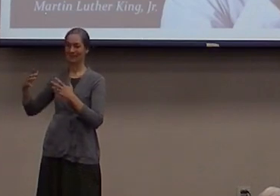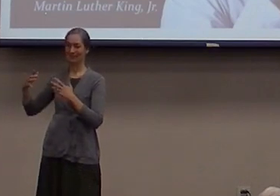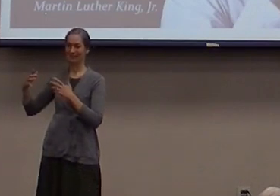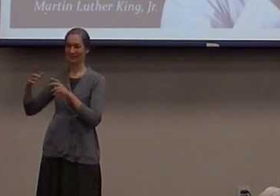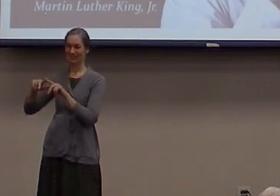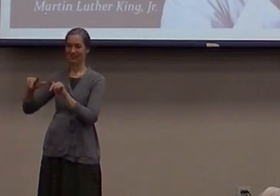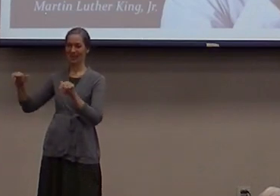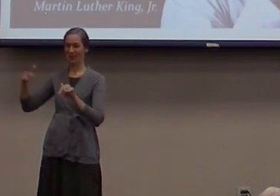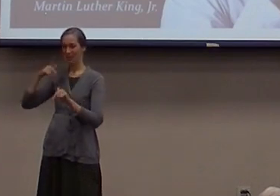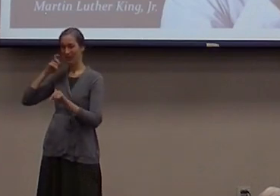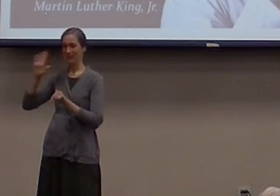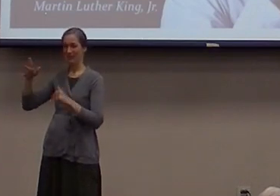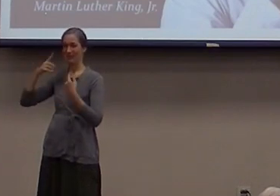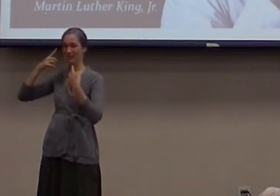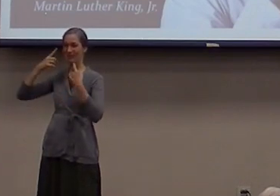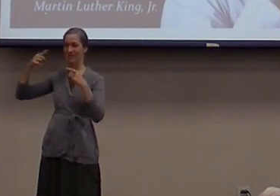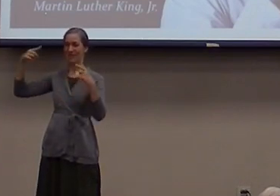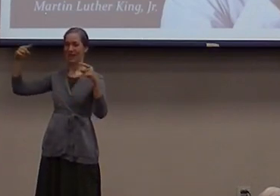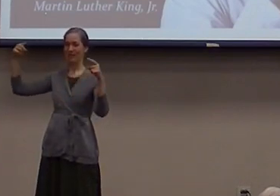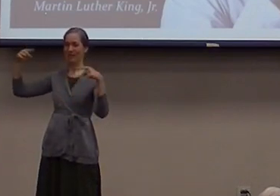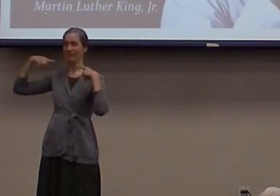he delivered years ago.